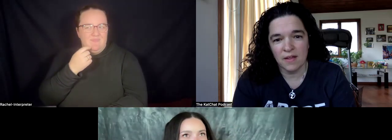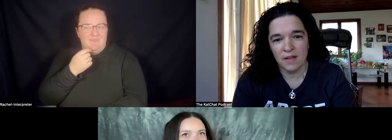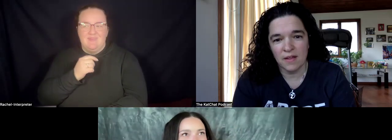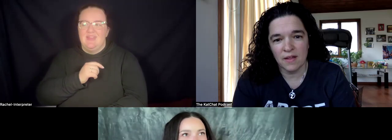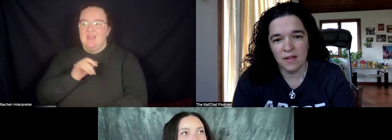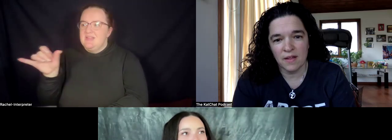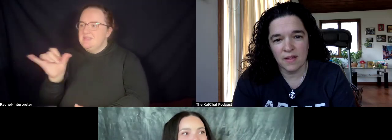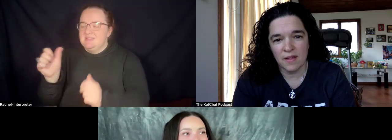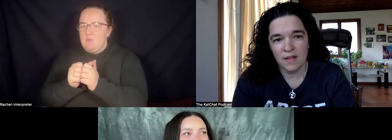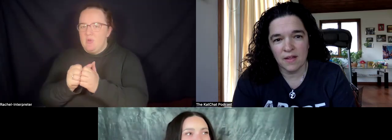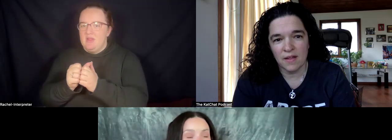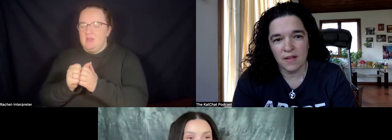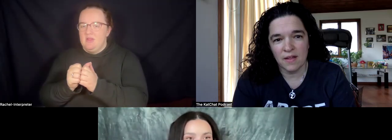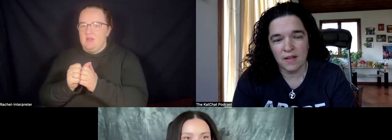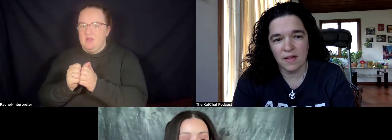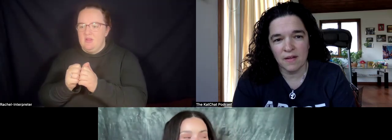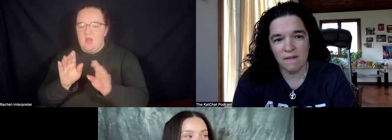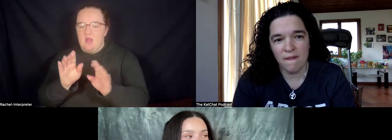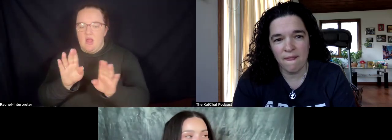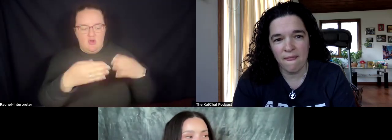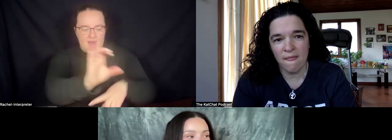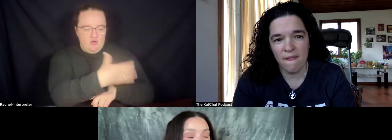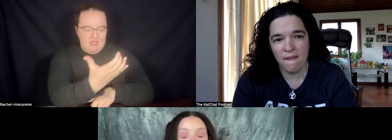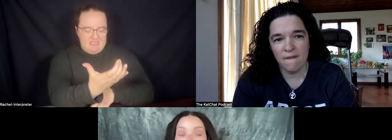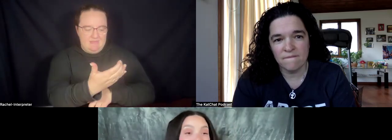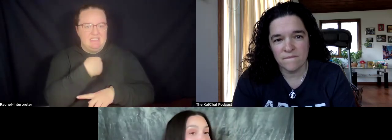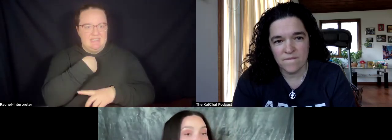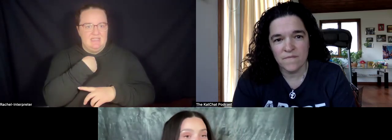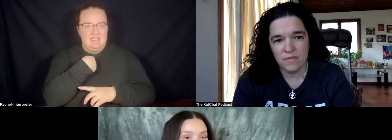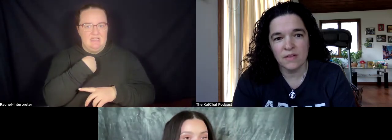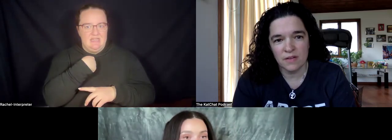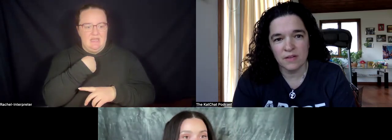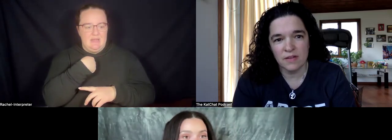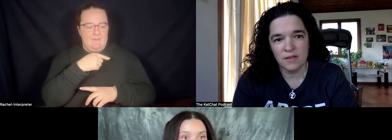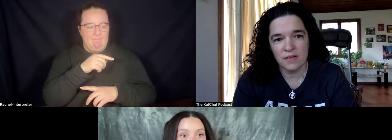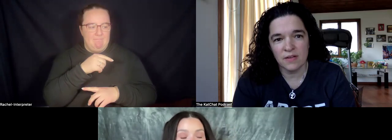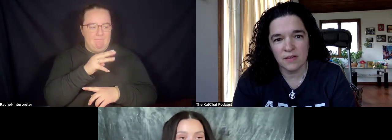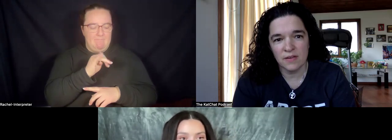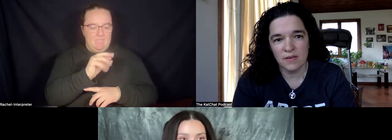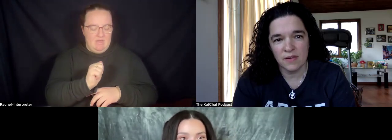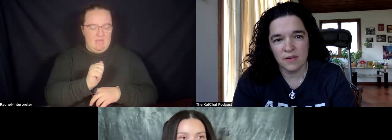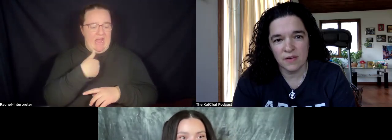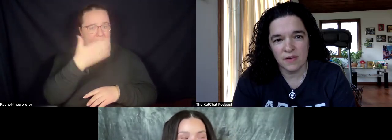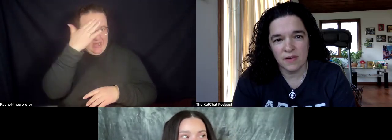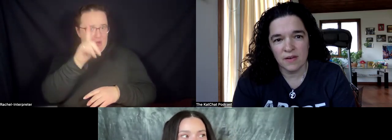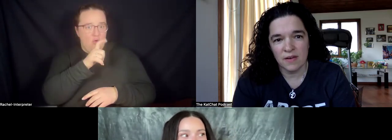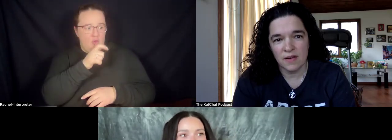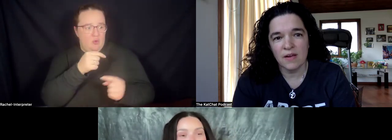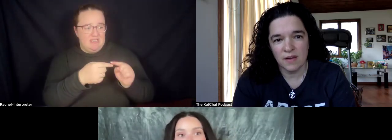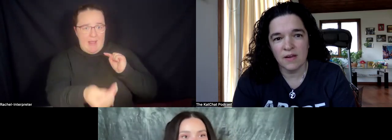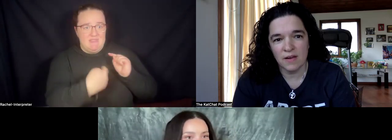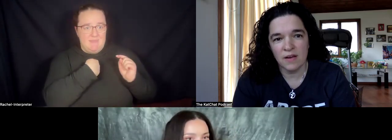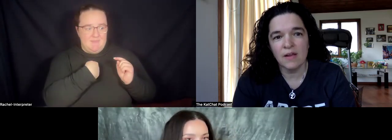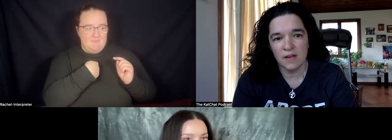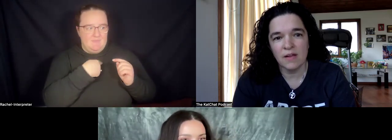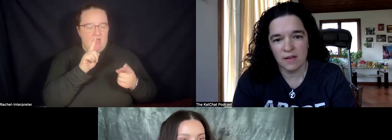with Unwrapping Christmas. Me as Prince, I didn't know who I was cast opposite until I went to my wardrobe fitting, probably